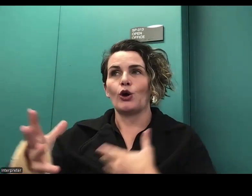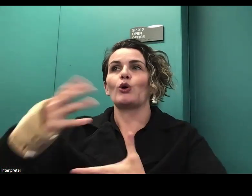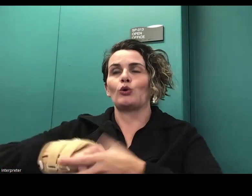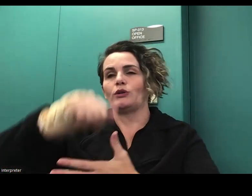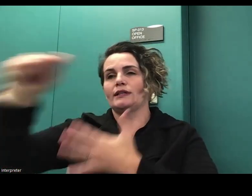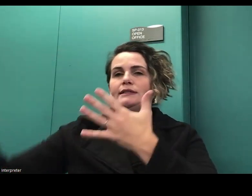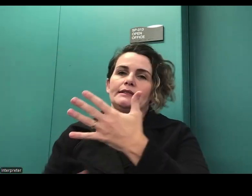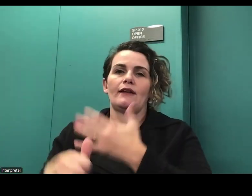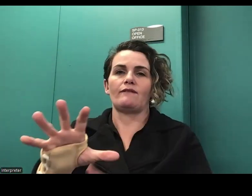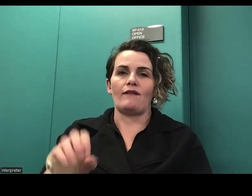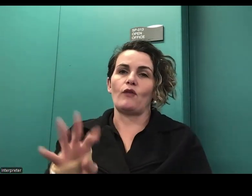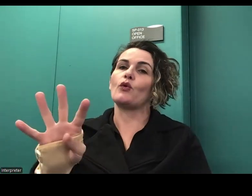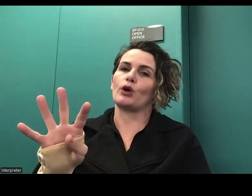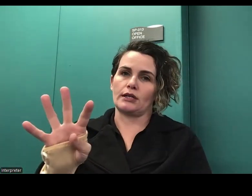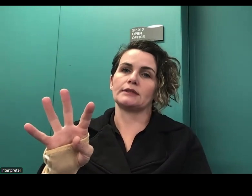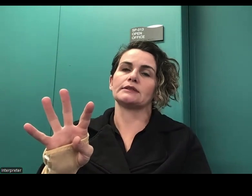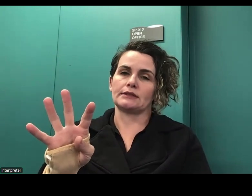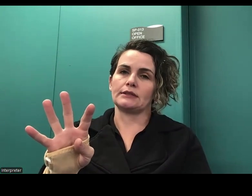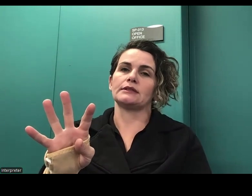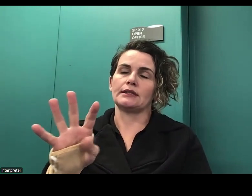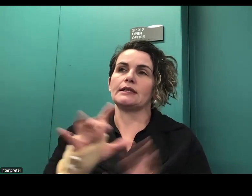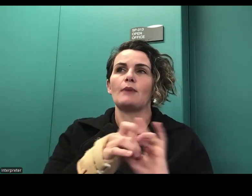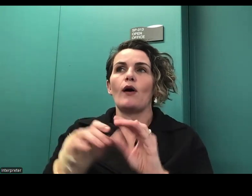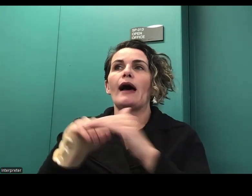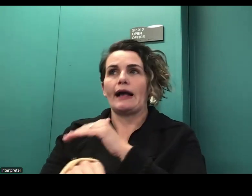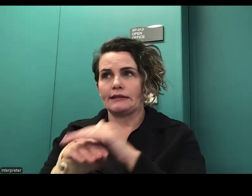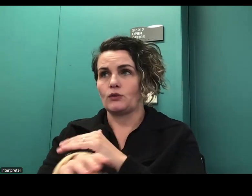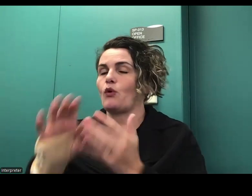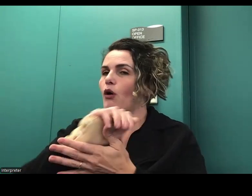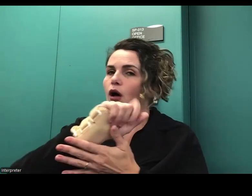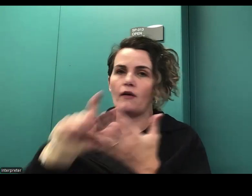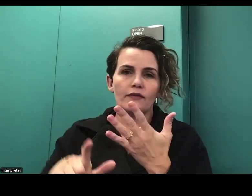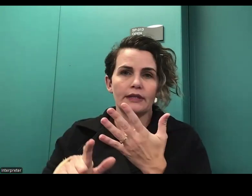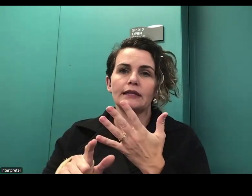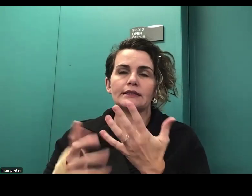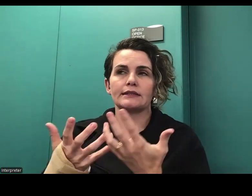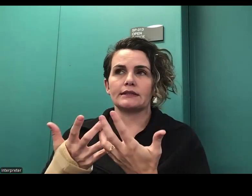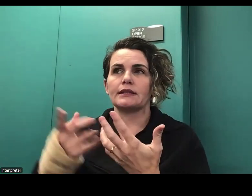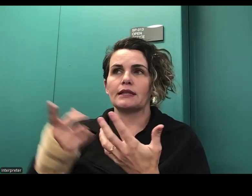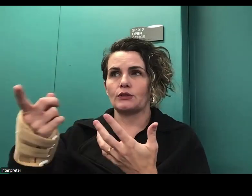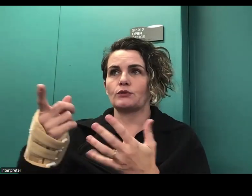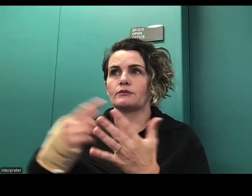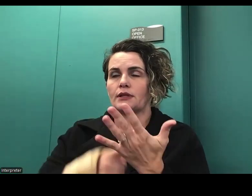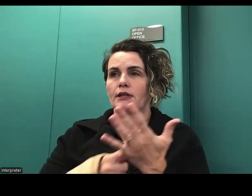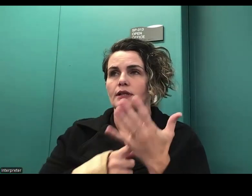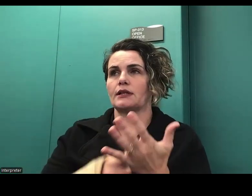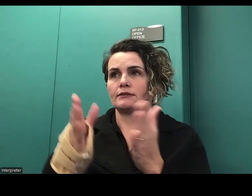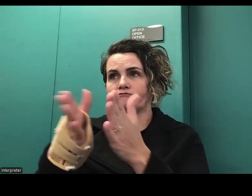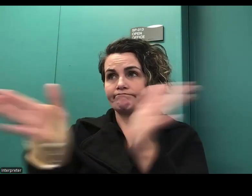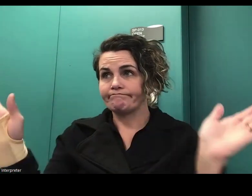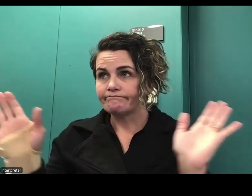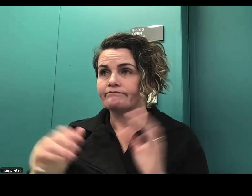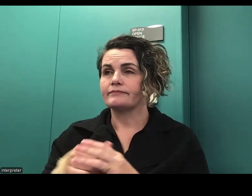504 quite a bit. And so it's about access. So those things all line up. But the things you're talking about, just broadly